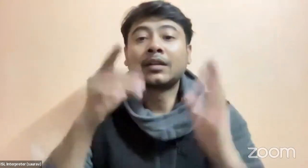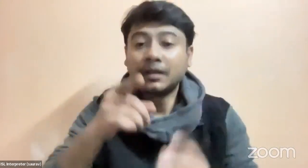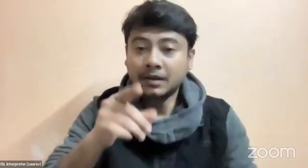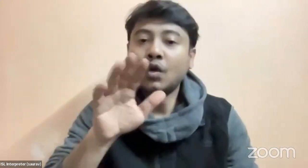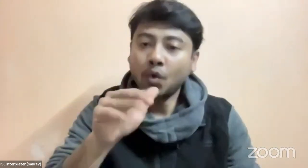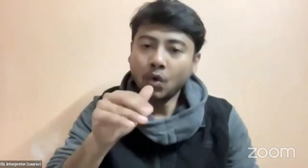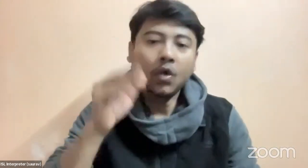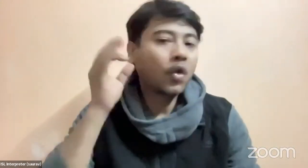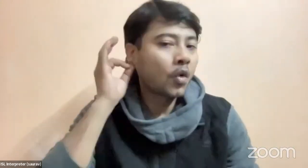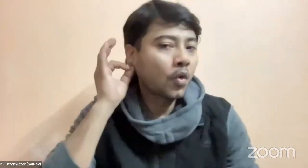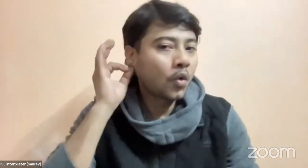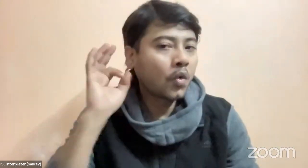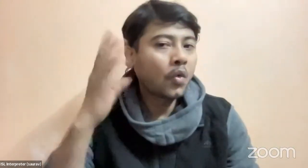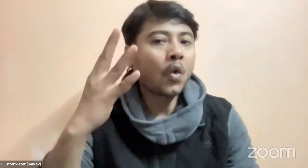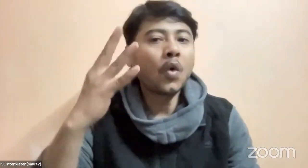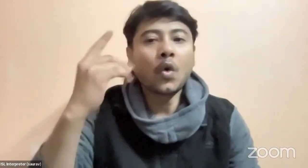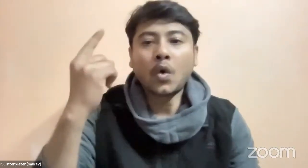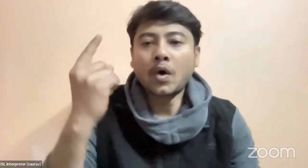Gaura means golden.